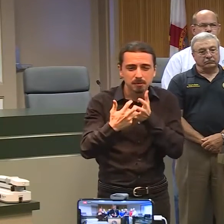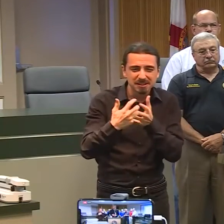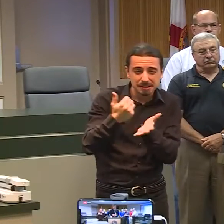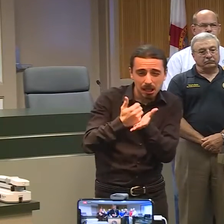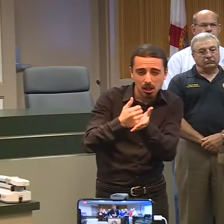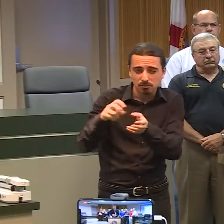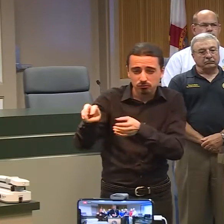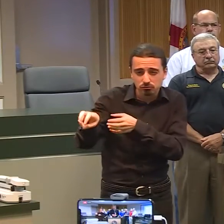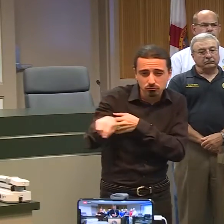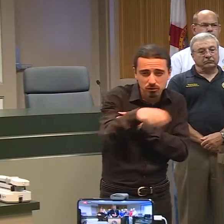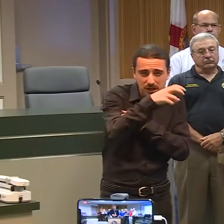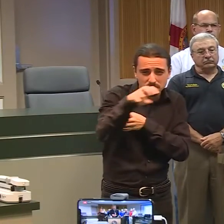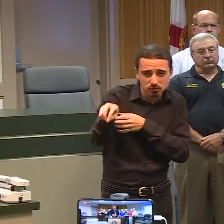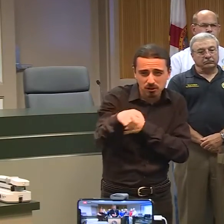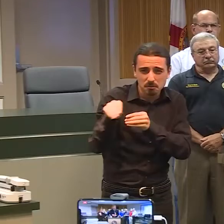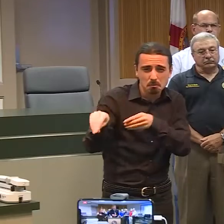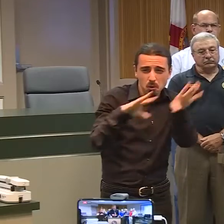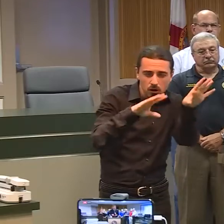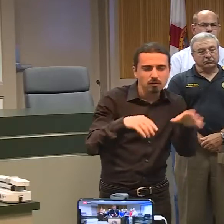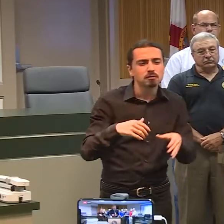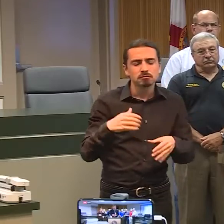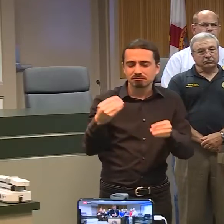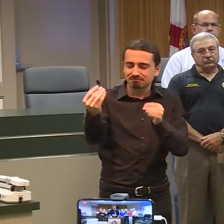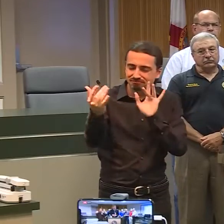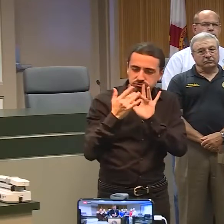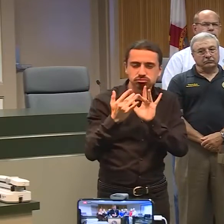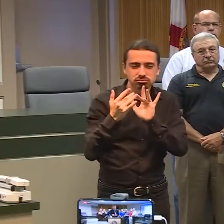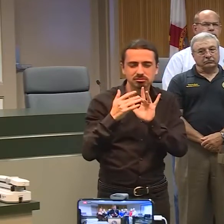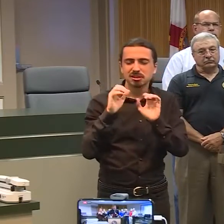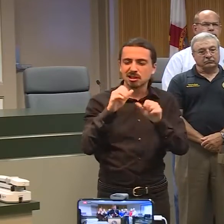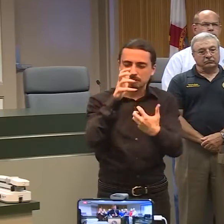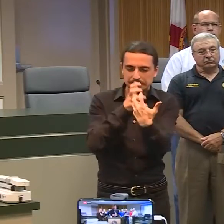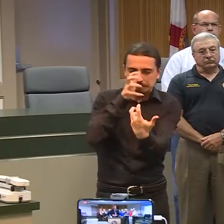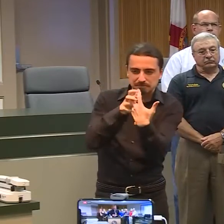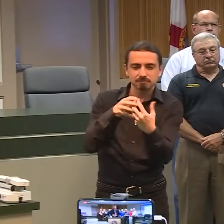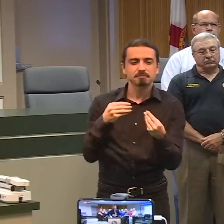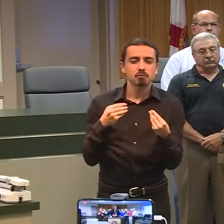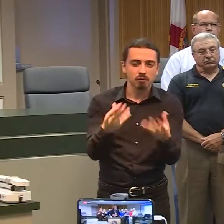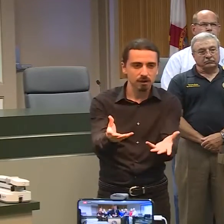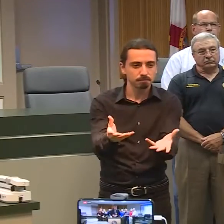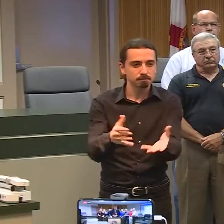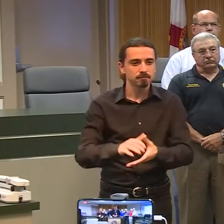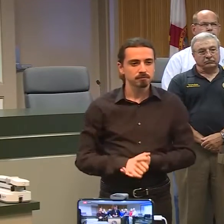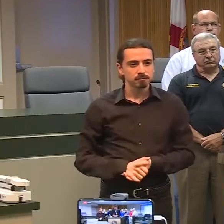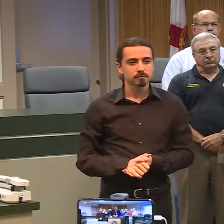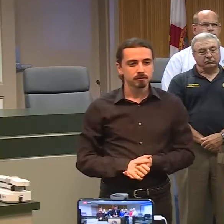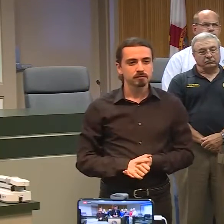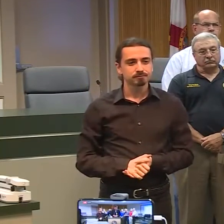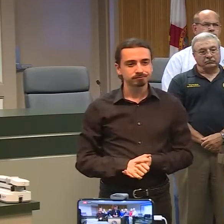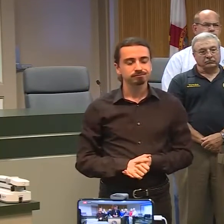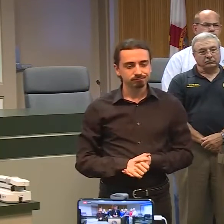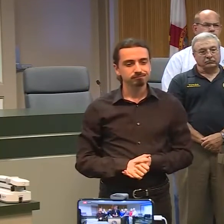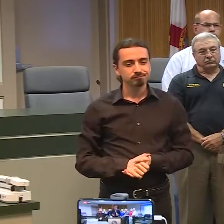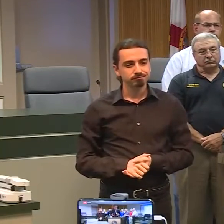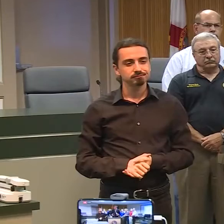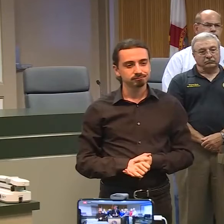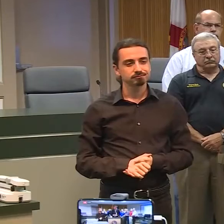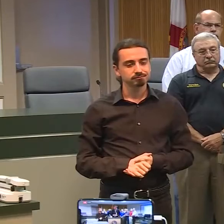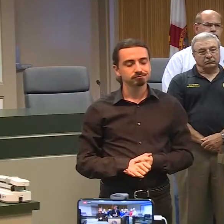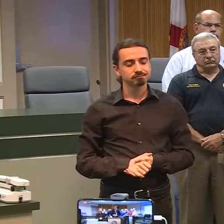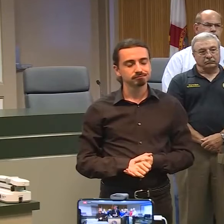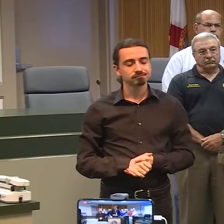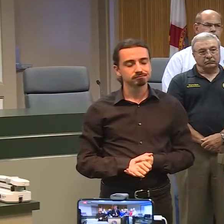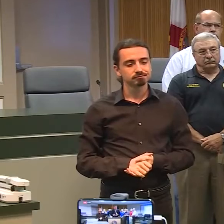and we are arranging transportation for them to get to the respective shelters, even though it's not a special needs shelter. We've